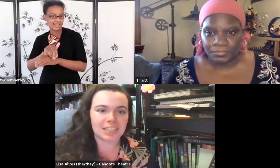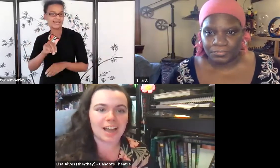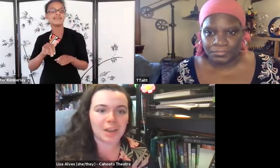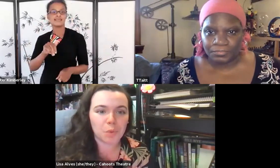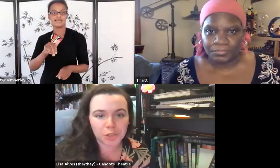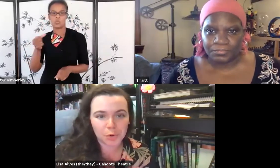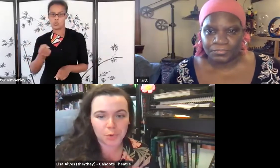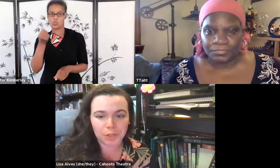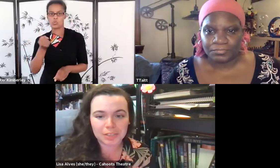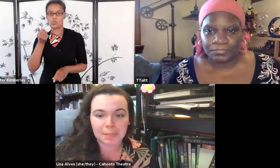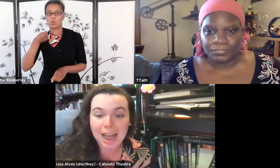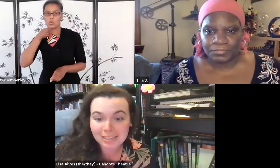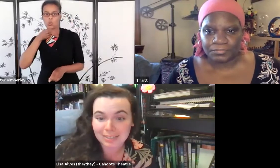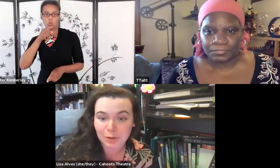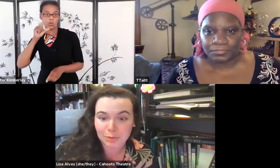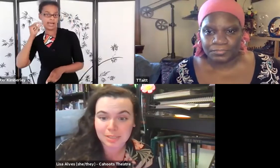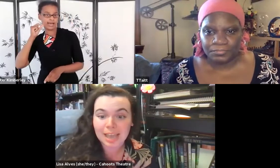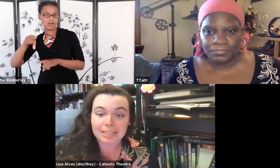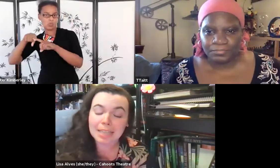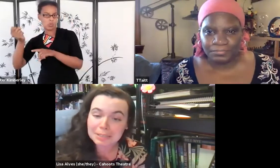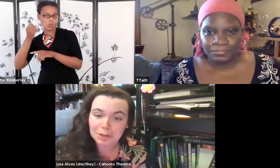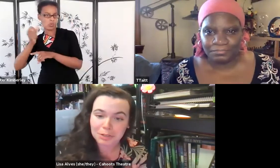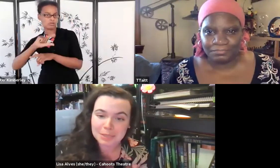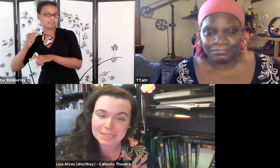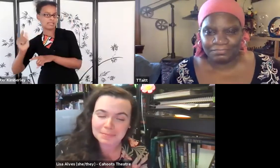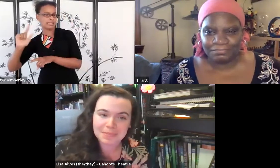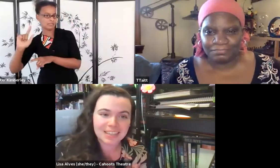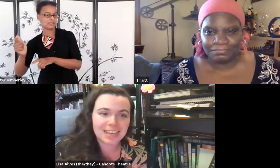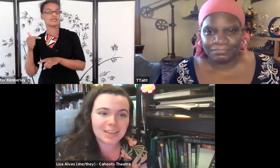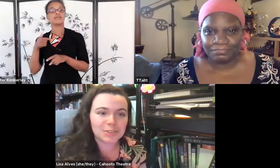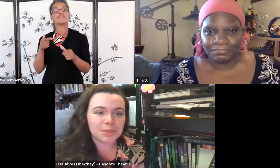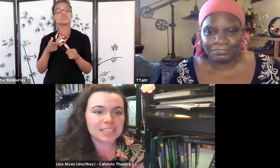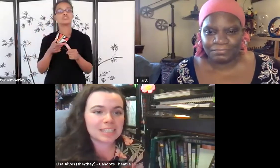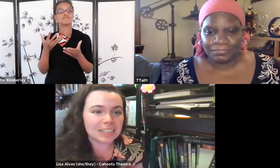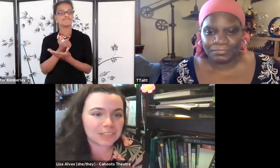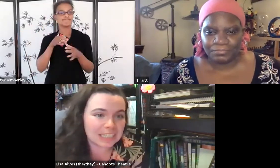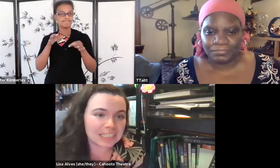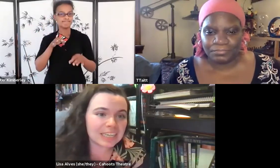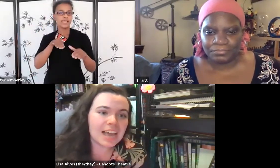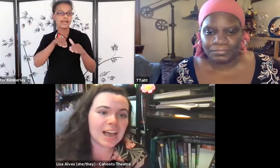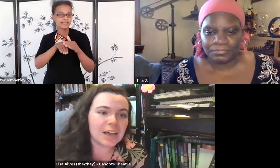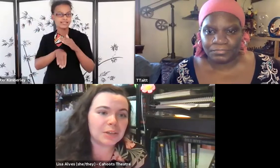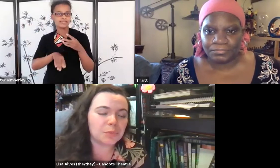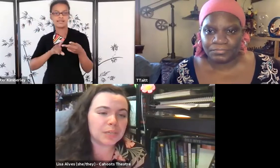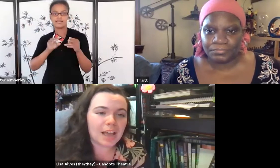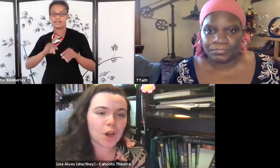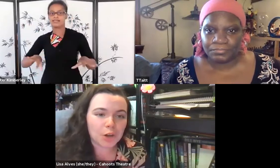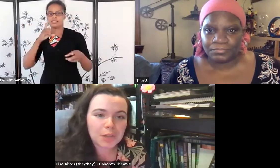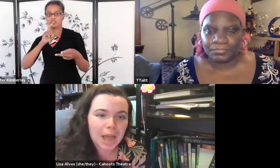I want to go over some access notes and a land acknowledgement. So this evening, we have auto